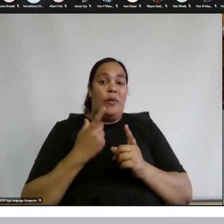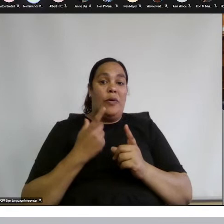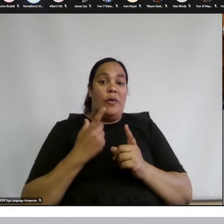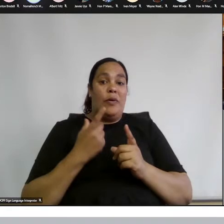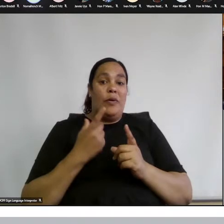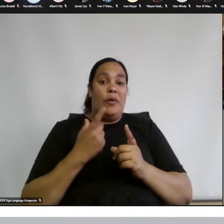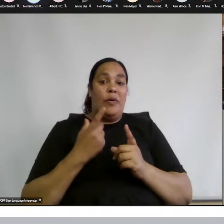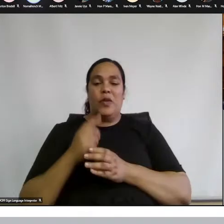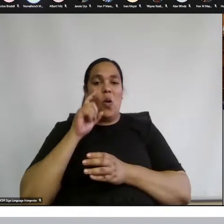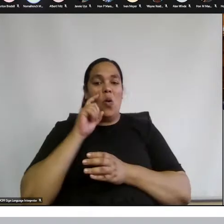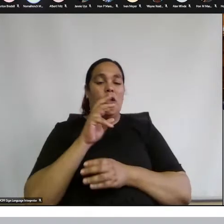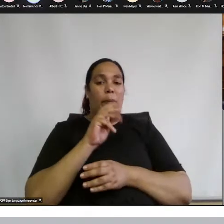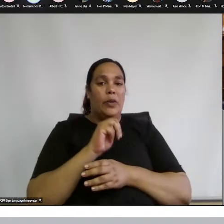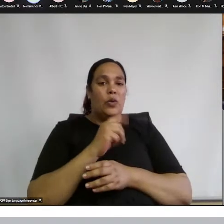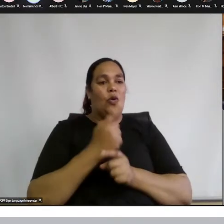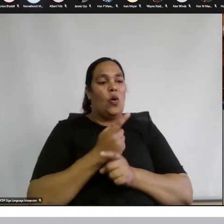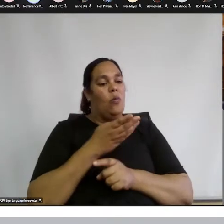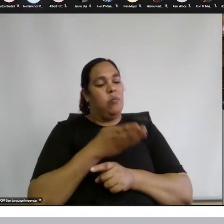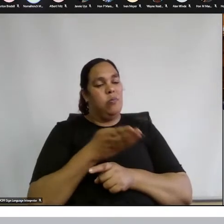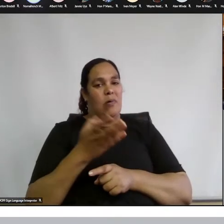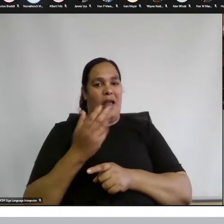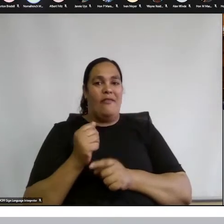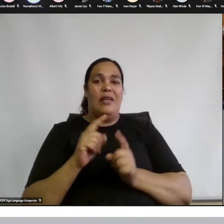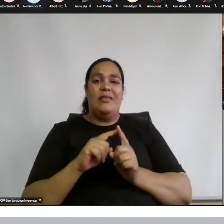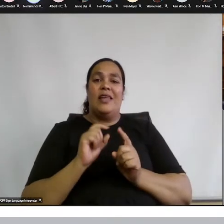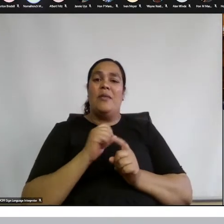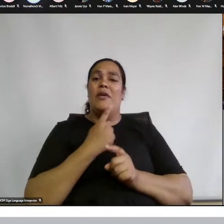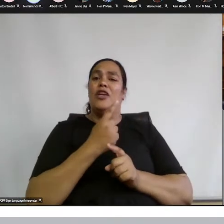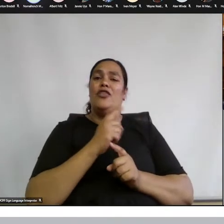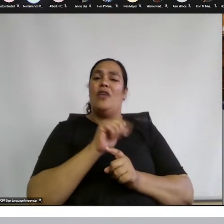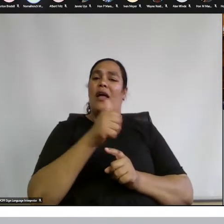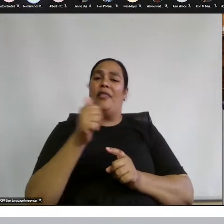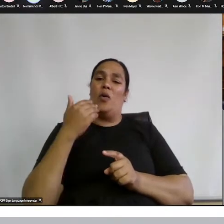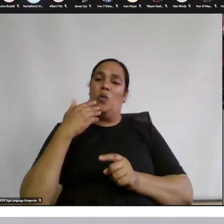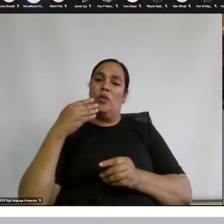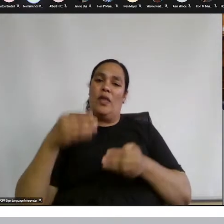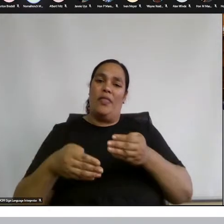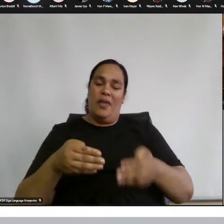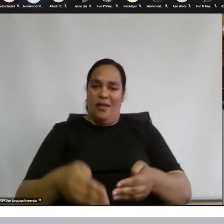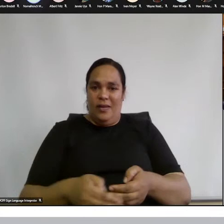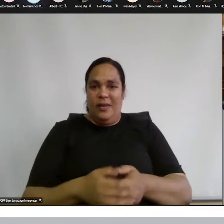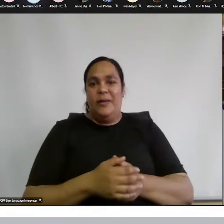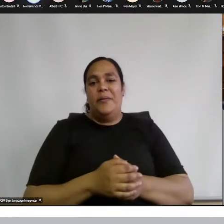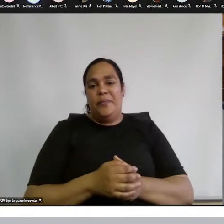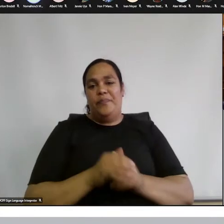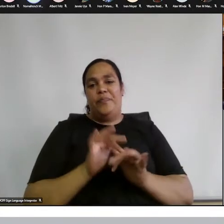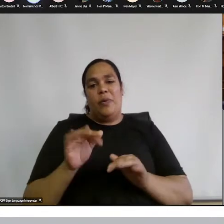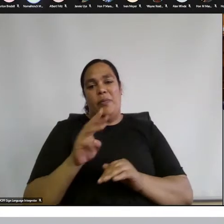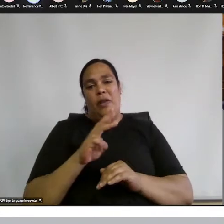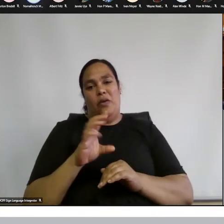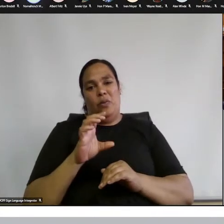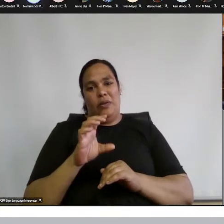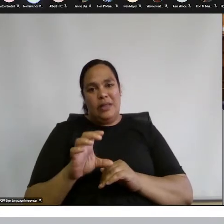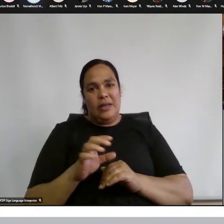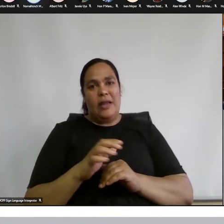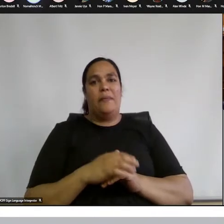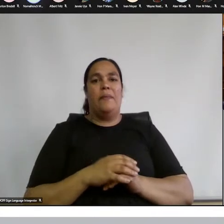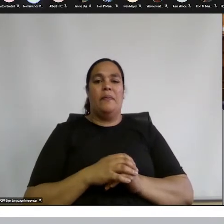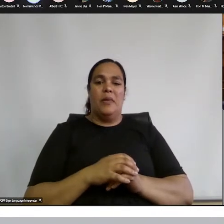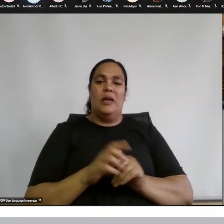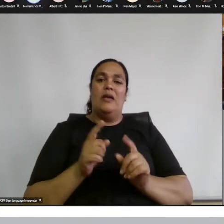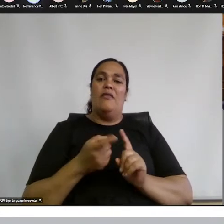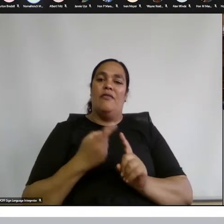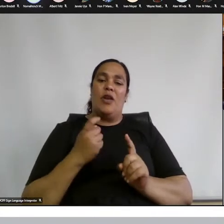Old Mutual was always there. And everyone else, but lastly, to thank the people of the Western Cape